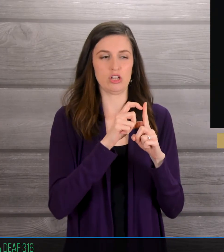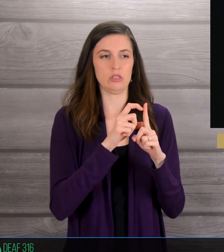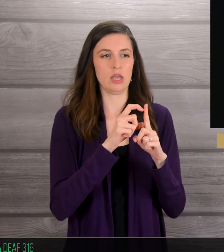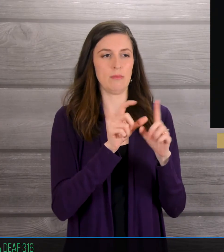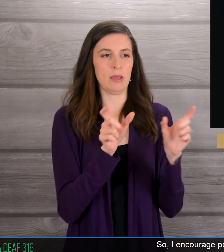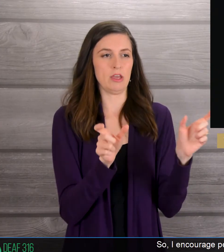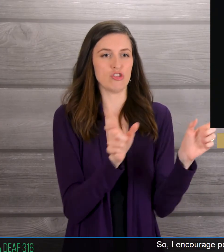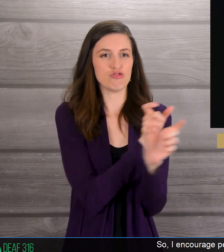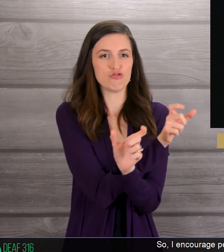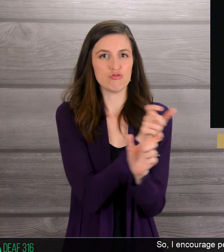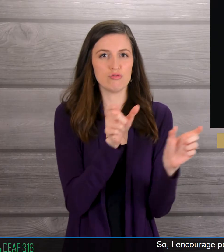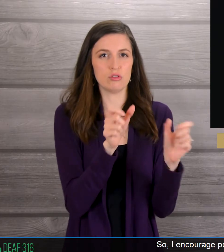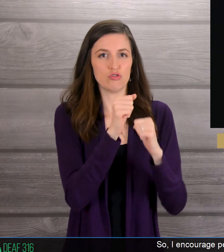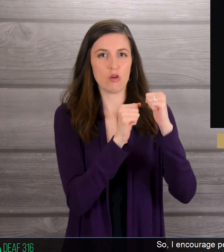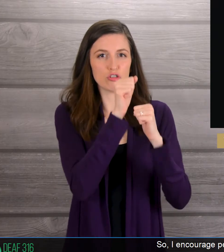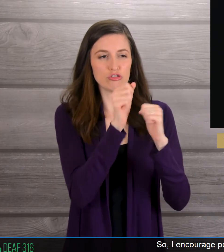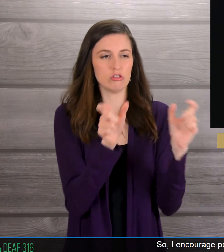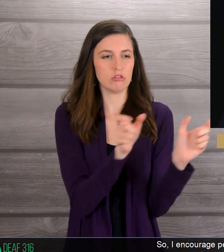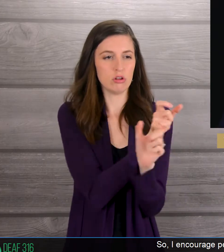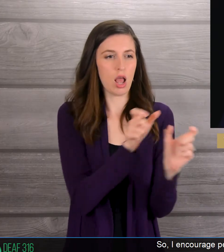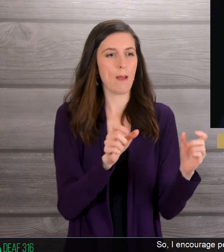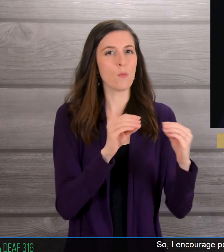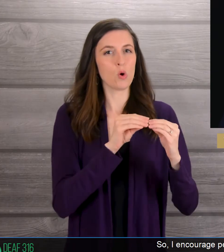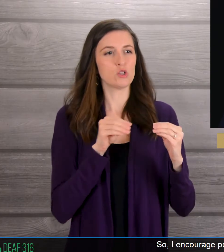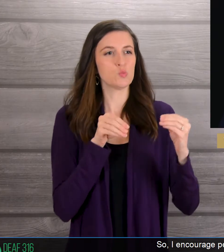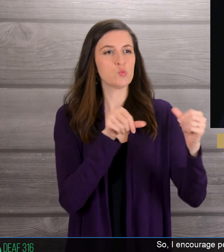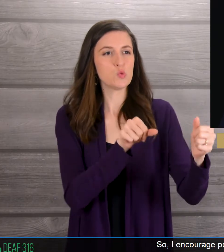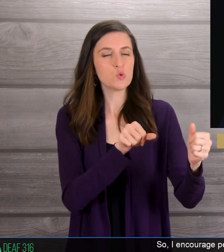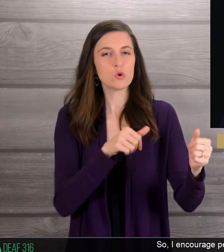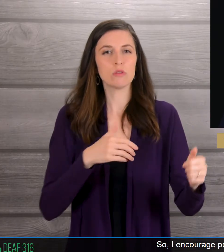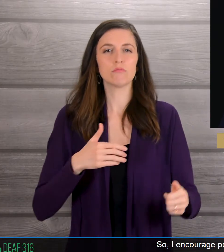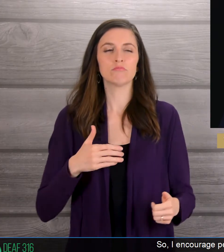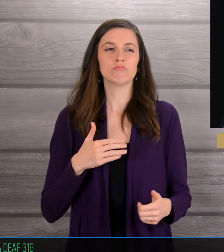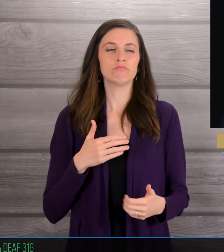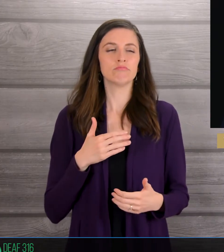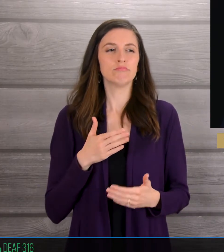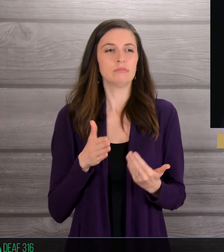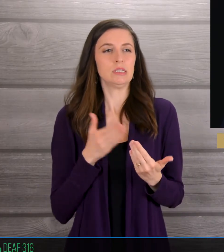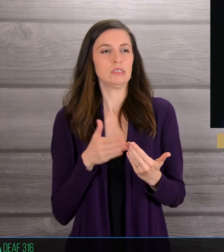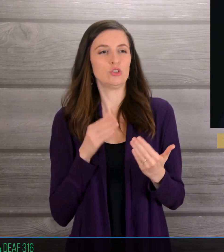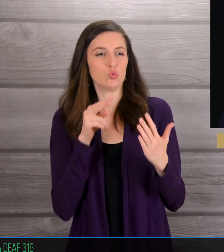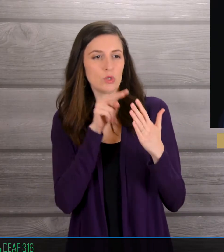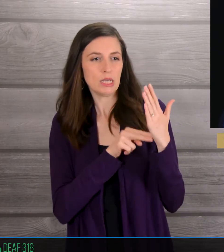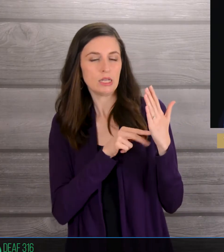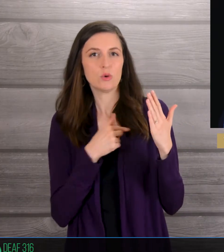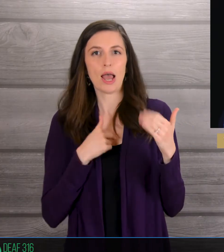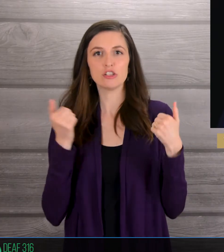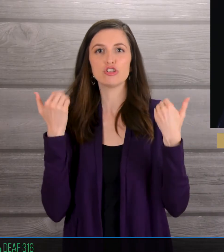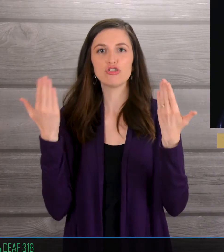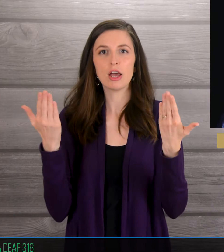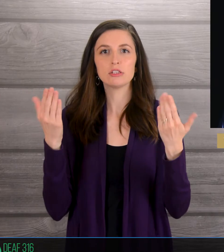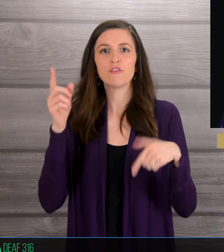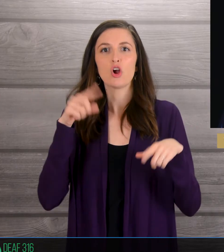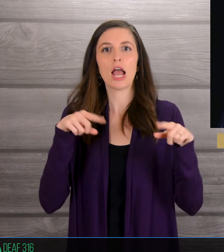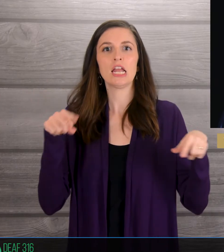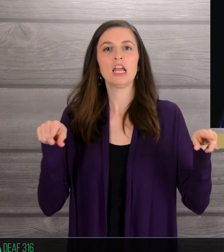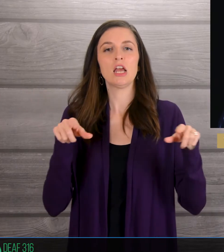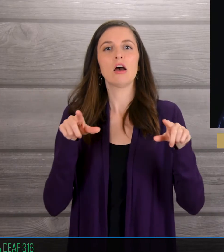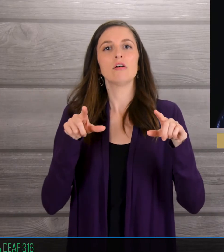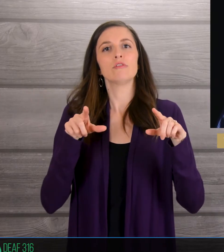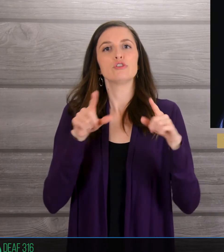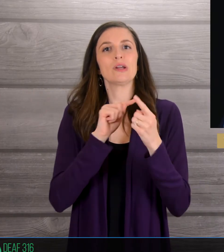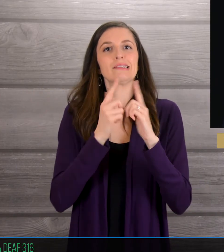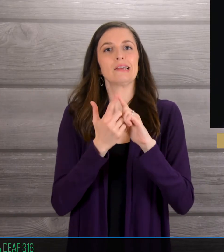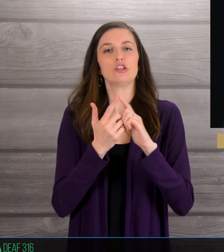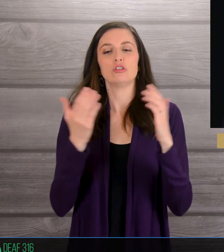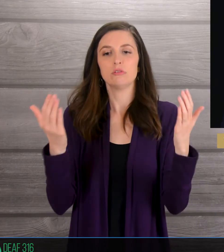there. So I encourage people to have multiple translations and sometimes to compare them. When they